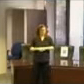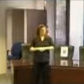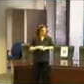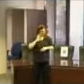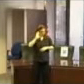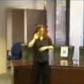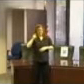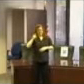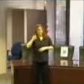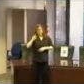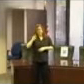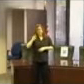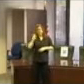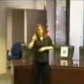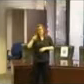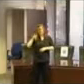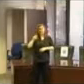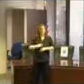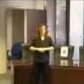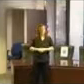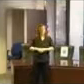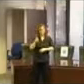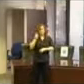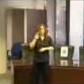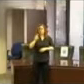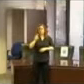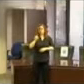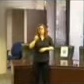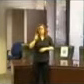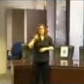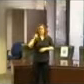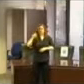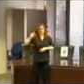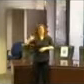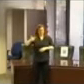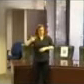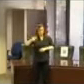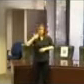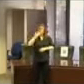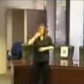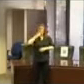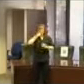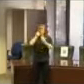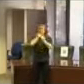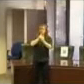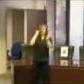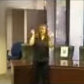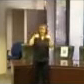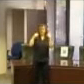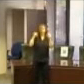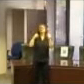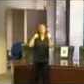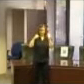Davis. Dr. Davis has seconded that motion. All in favor say aye. Aye.